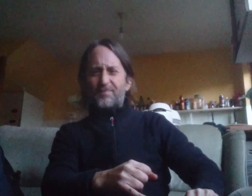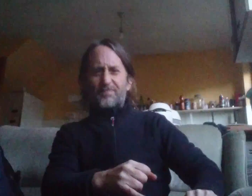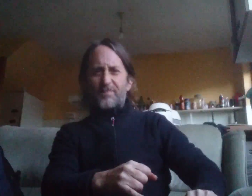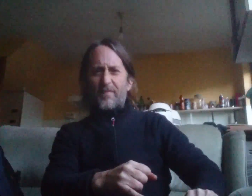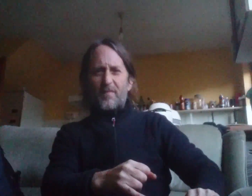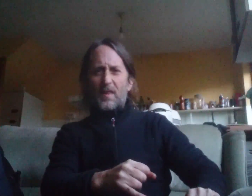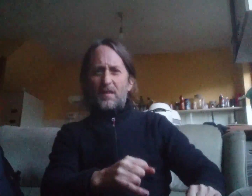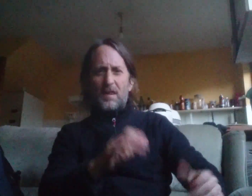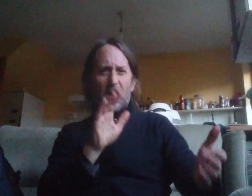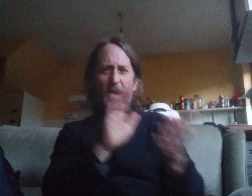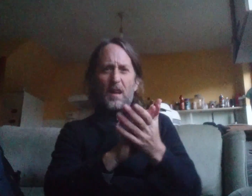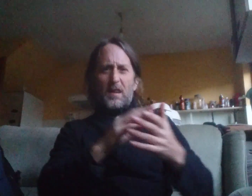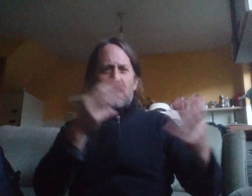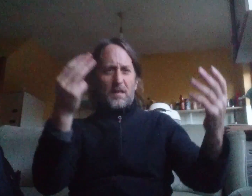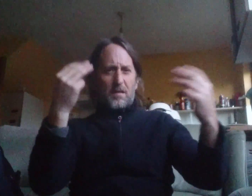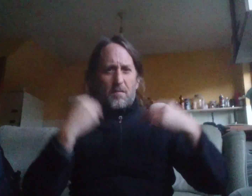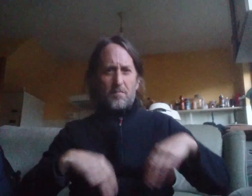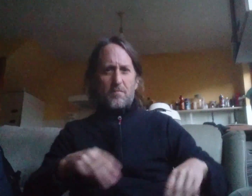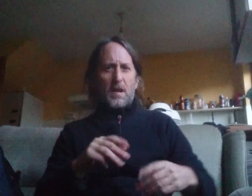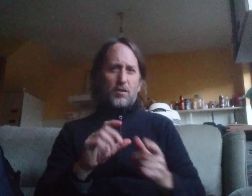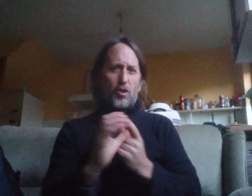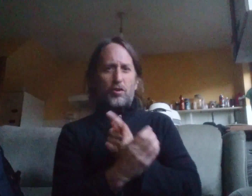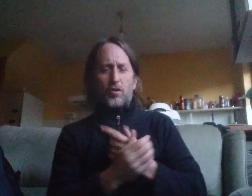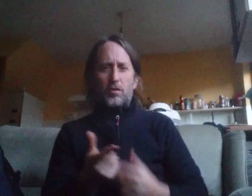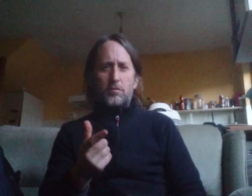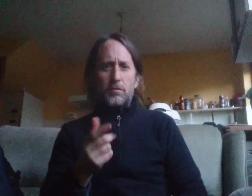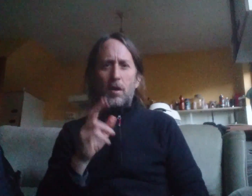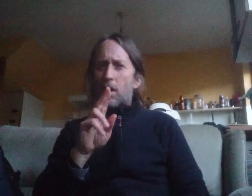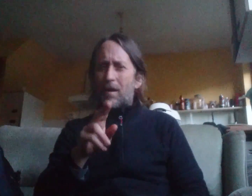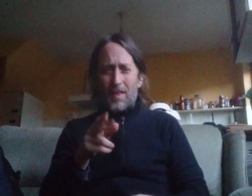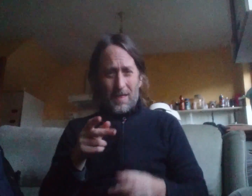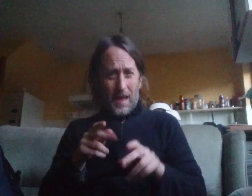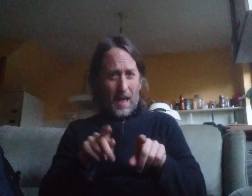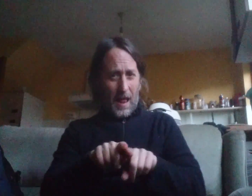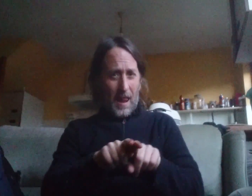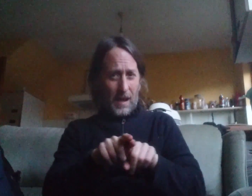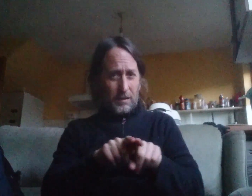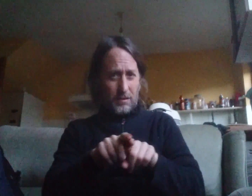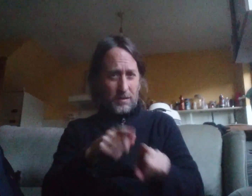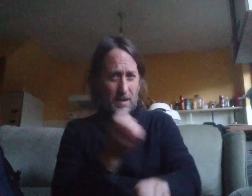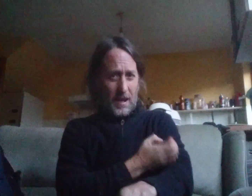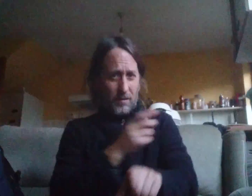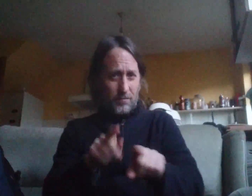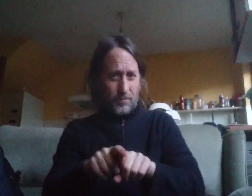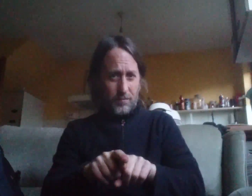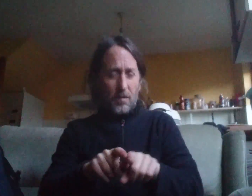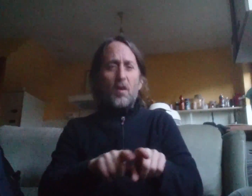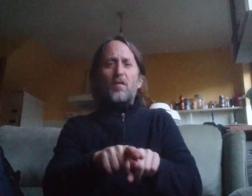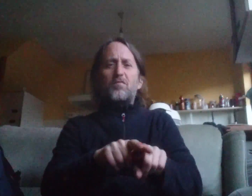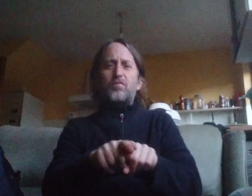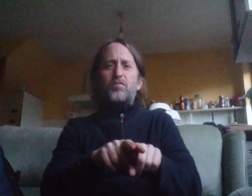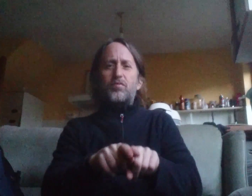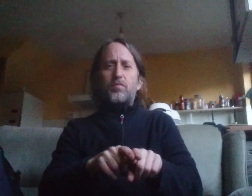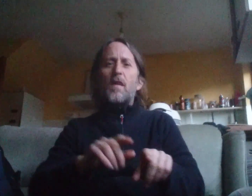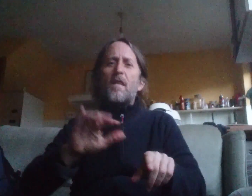"You don't carve with an electric knife, you saw. Swiftly, yes, effortlessly, without